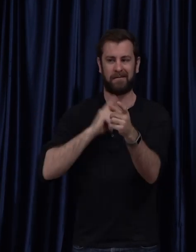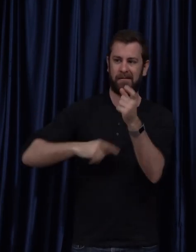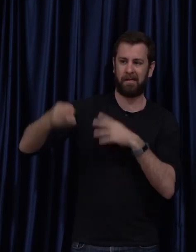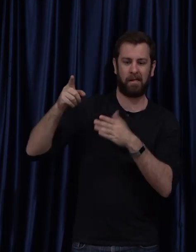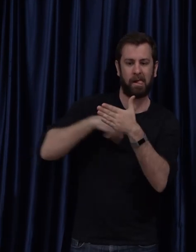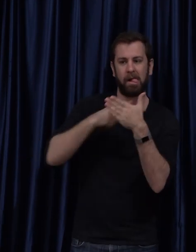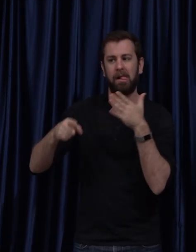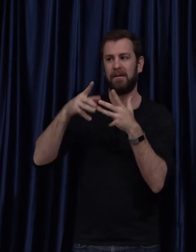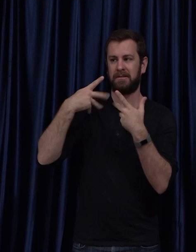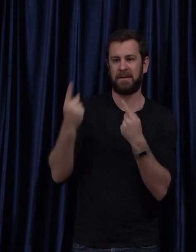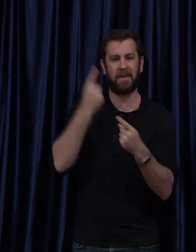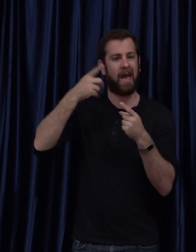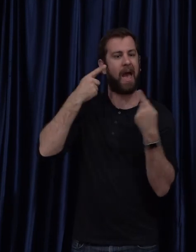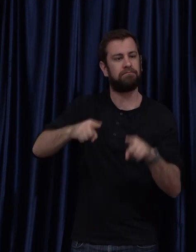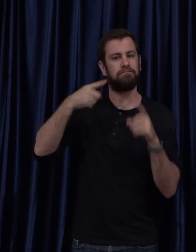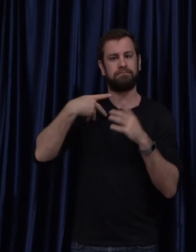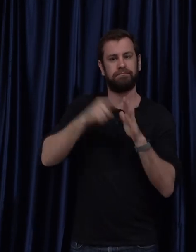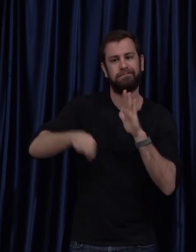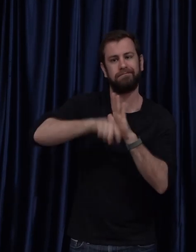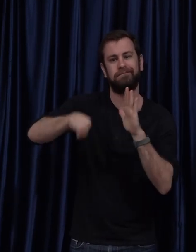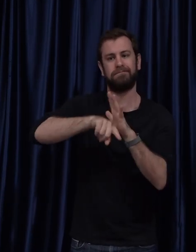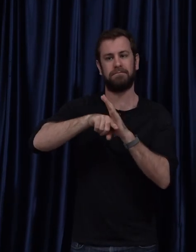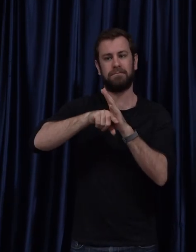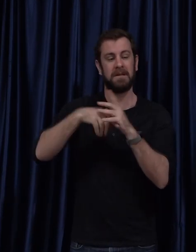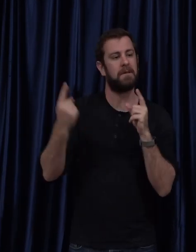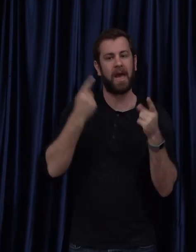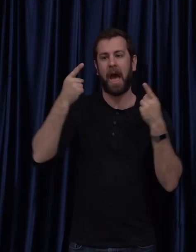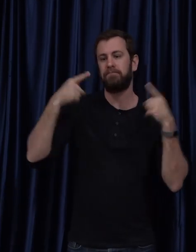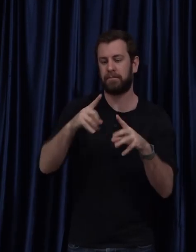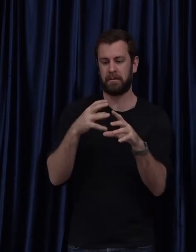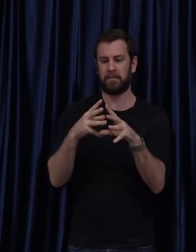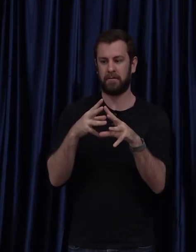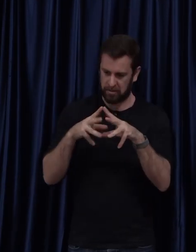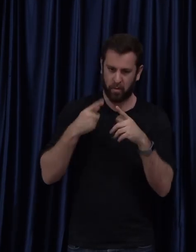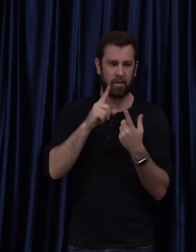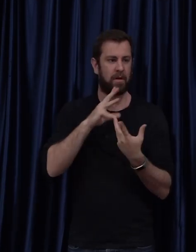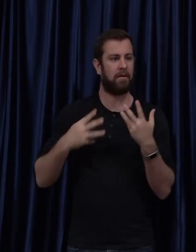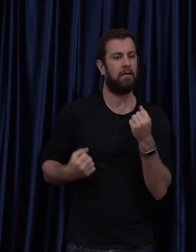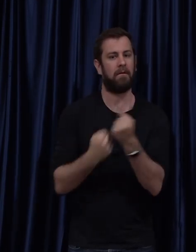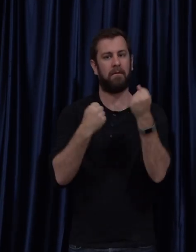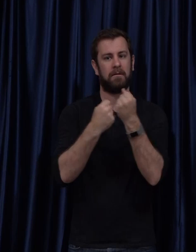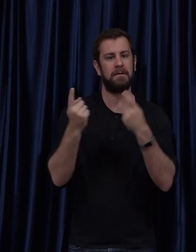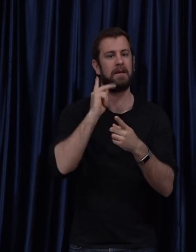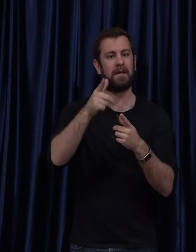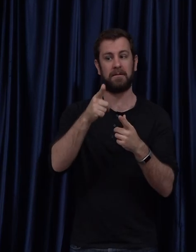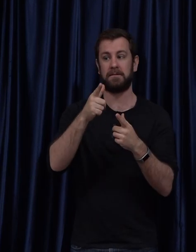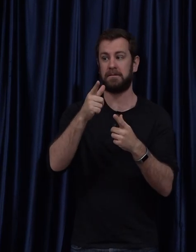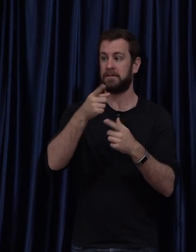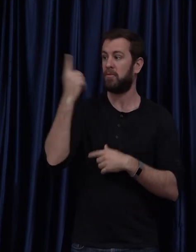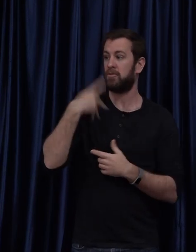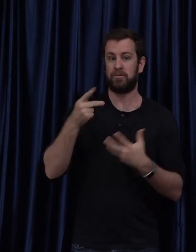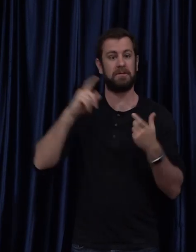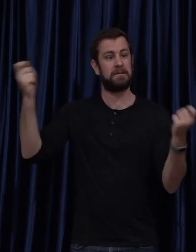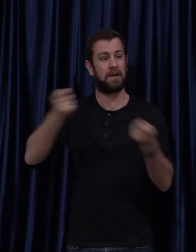And from time to time, there is a call and a campaign, respond, assist, empower. Like someone said it in the Arabic